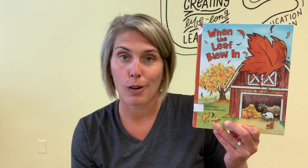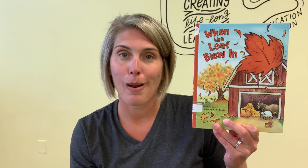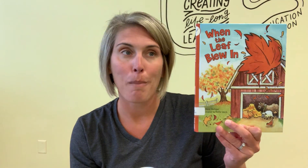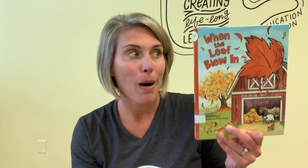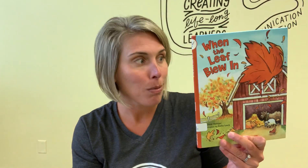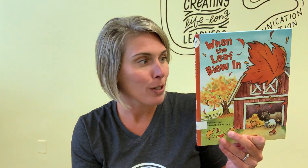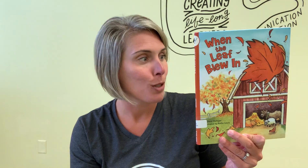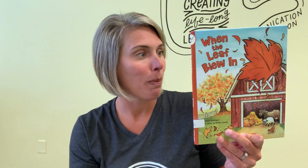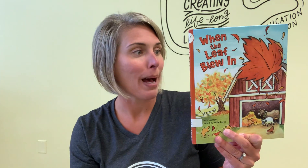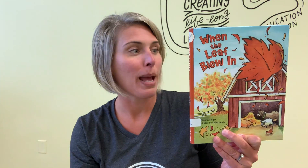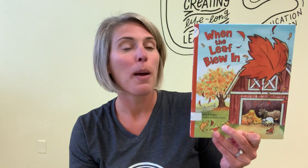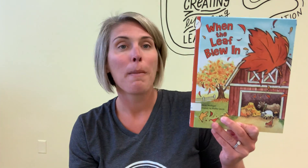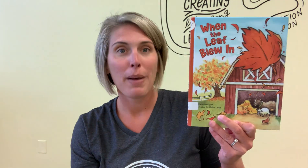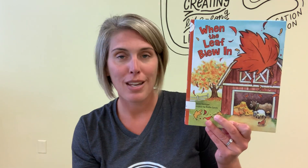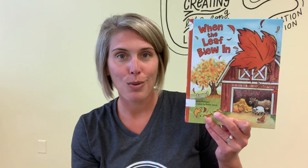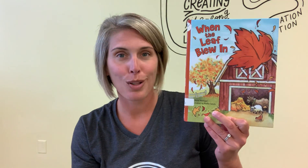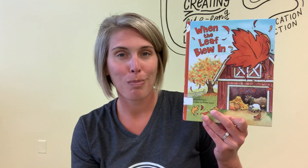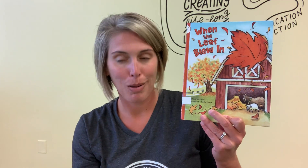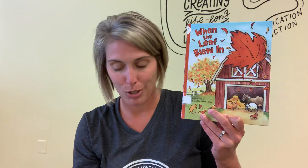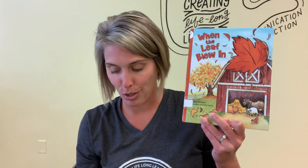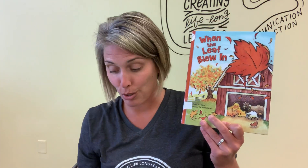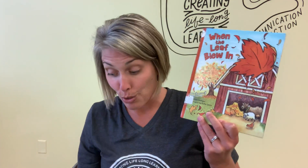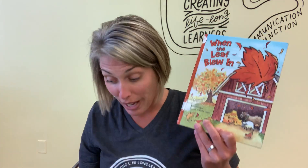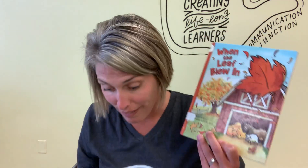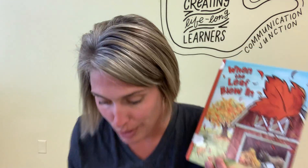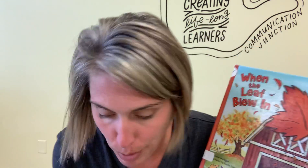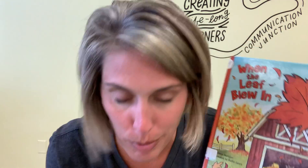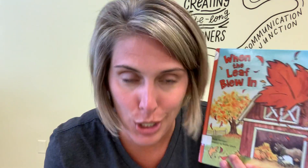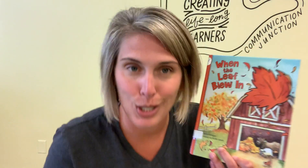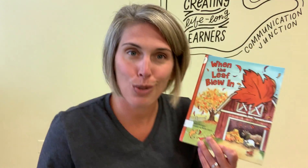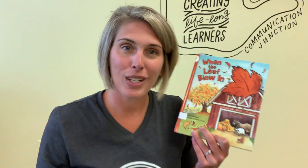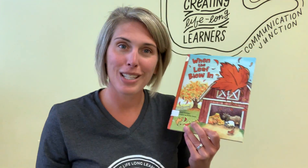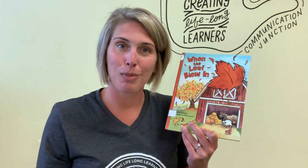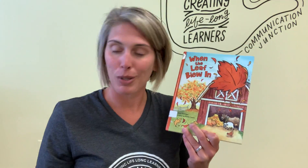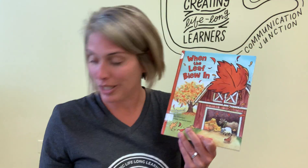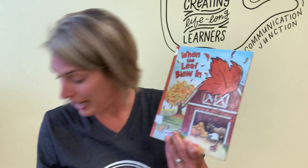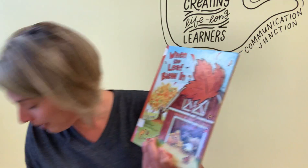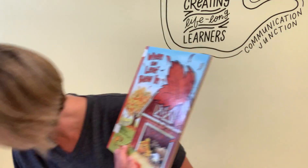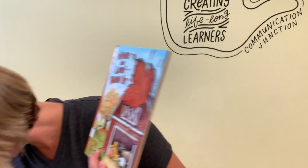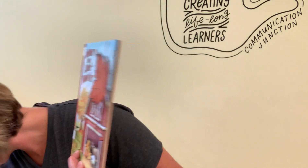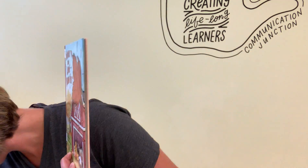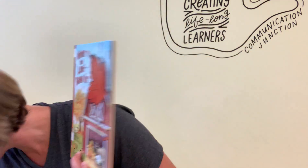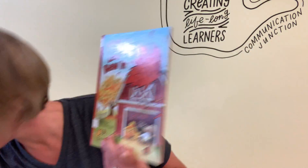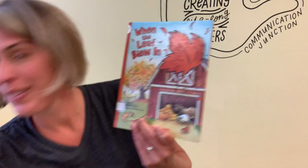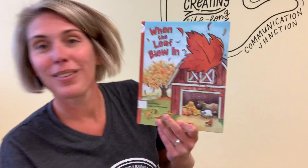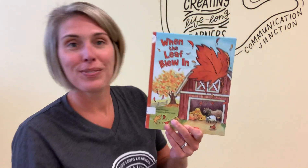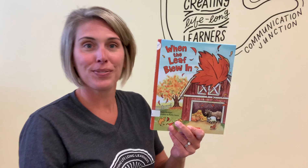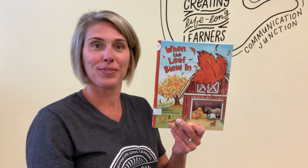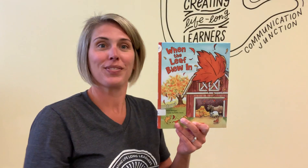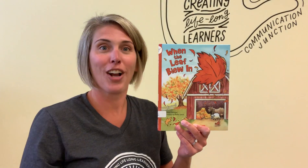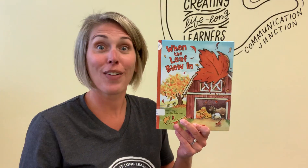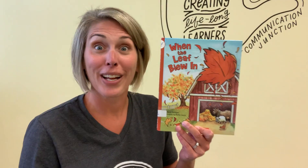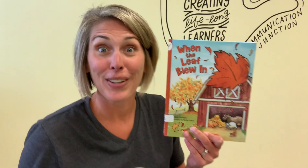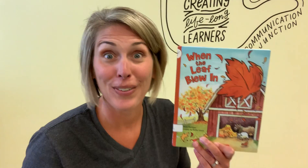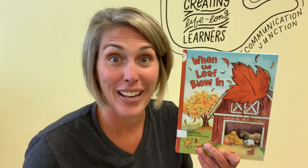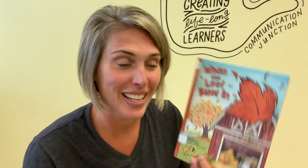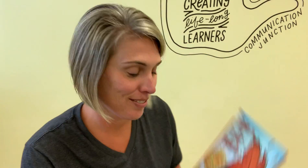and published by Pennyworth Publishers, who gave us permission to read this book today. All right, are you ready?